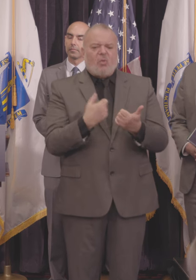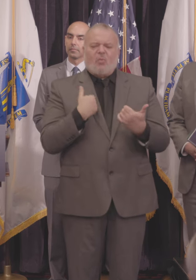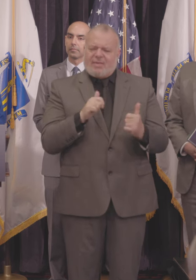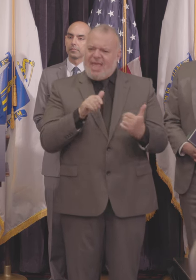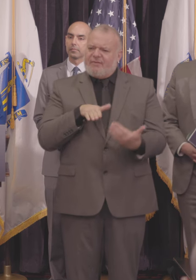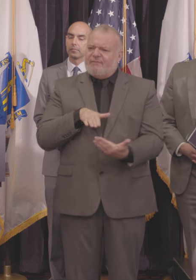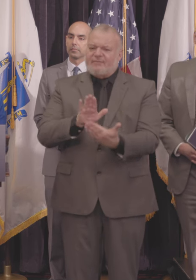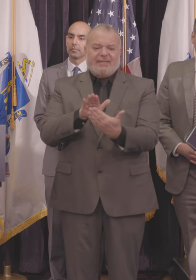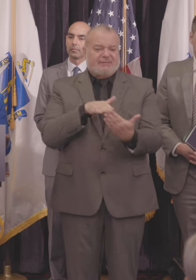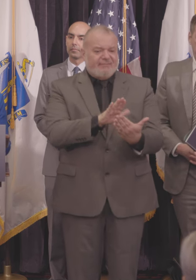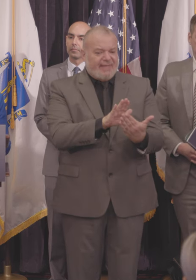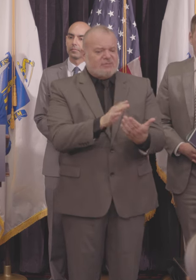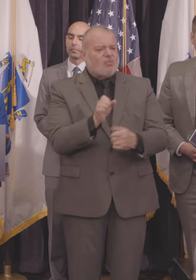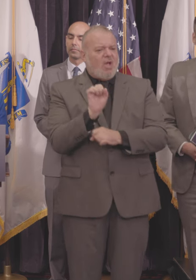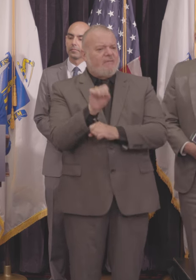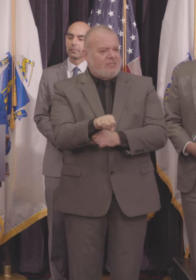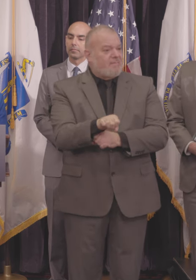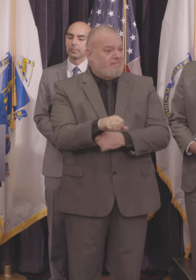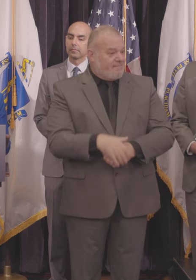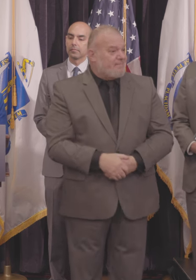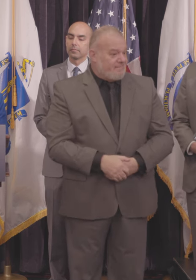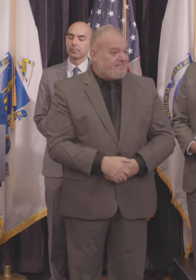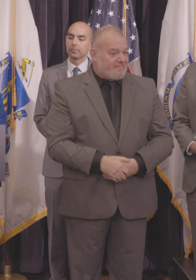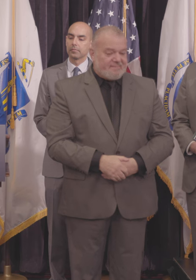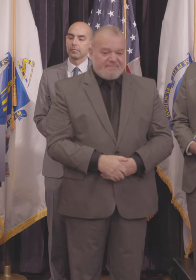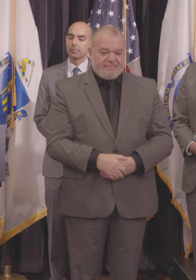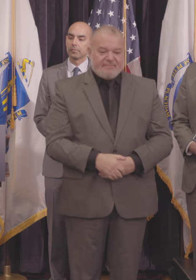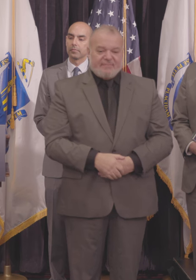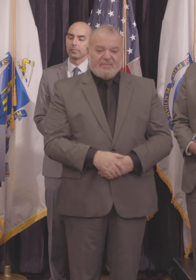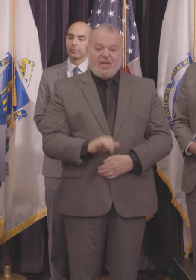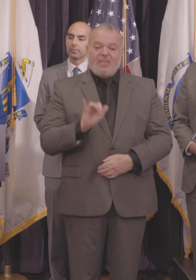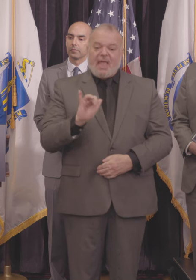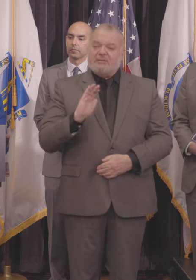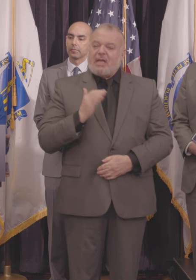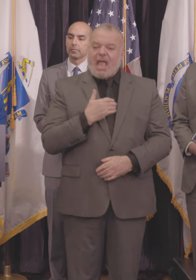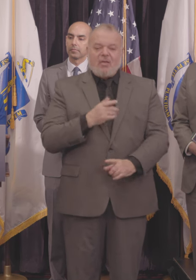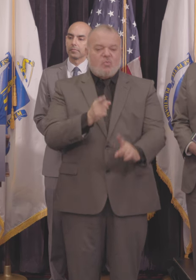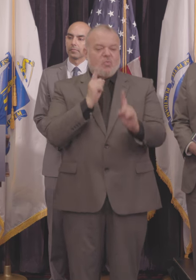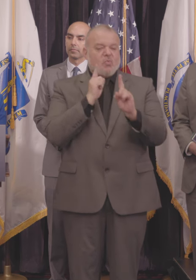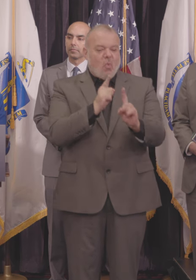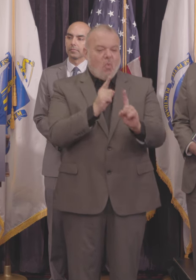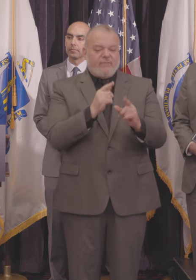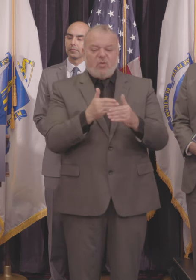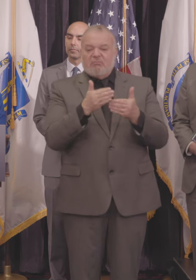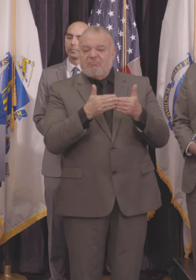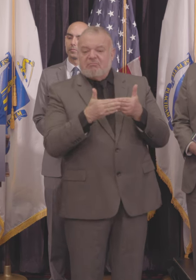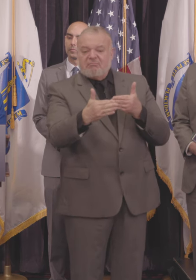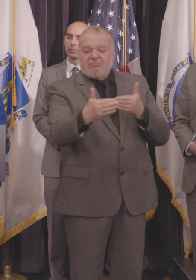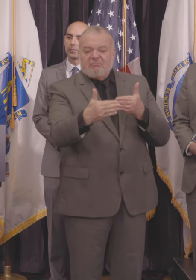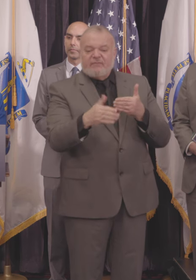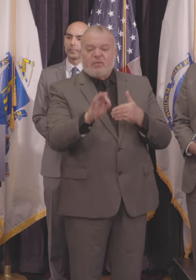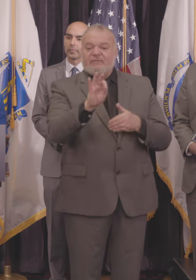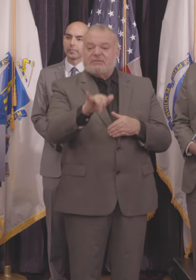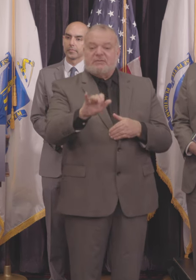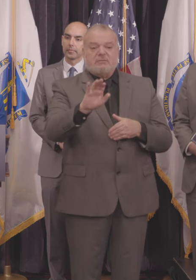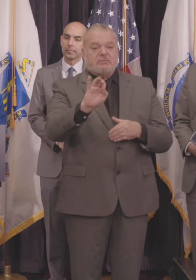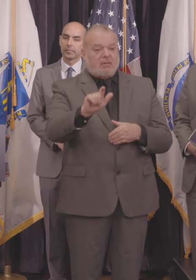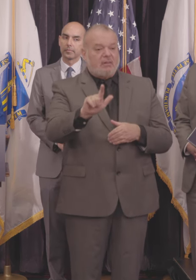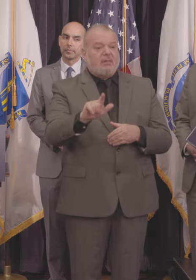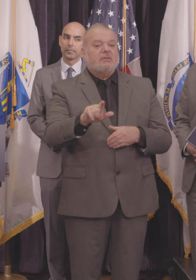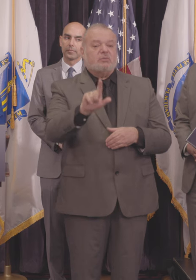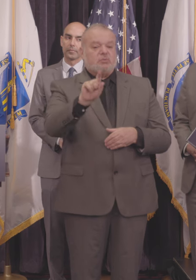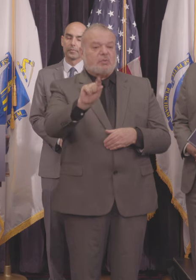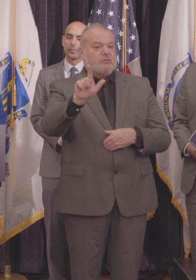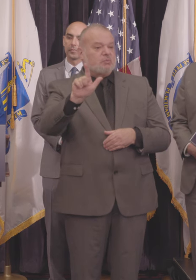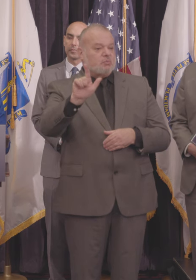proposal for fiscal year 25 is all about. We look forward to working closely with the legislature again to deliver